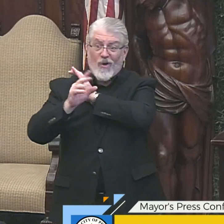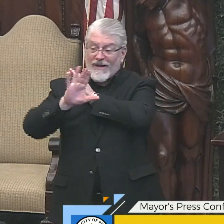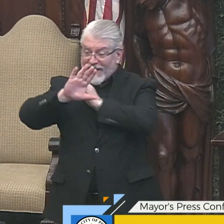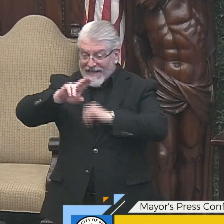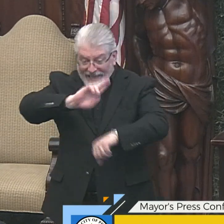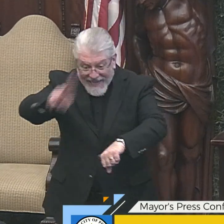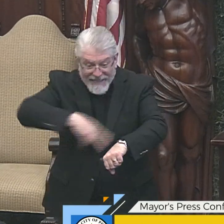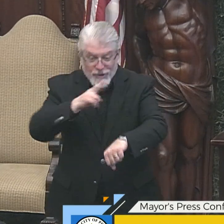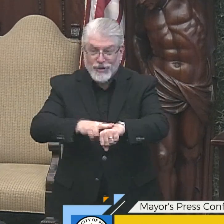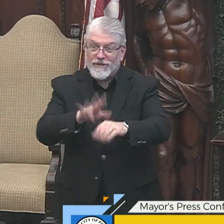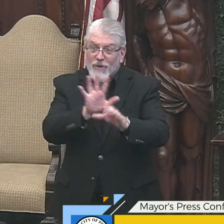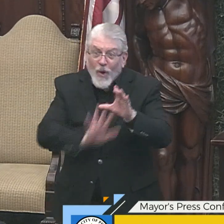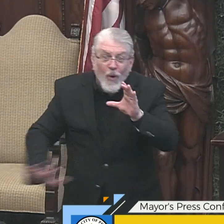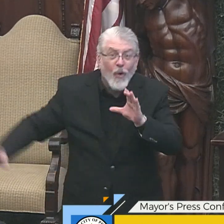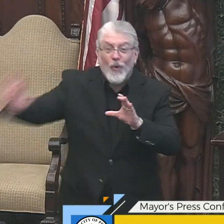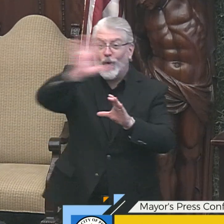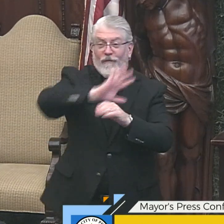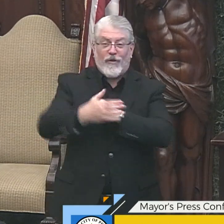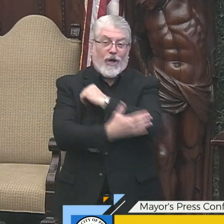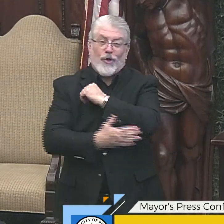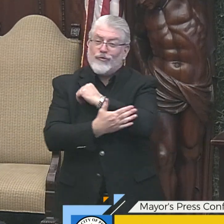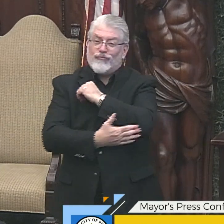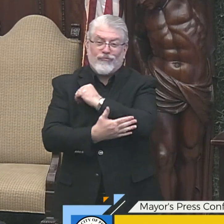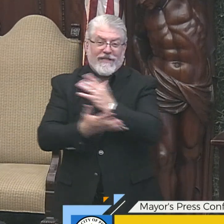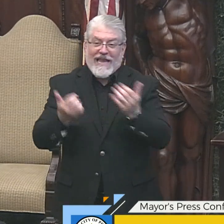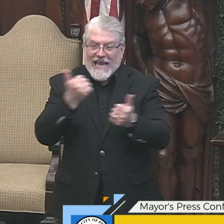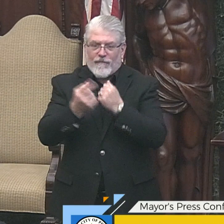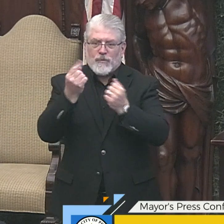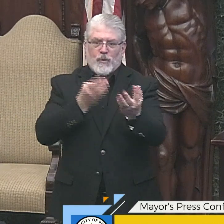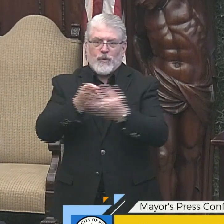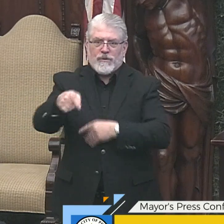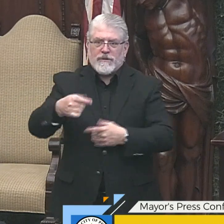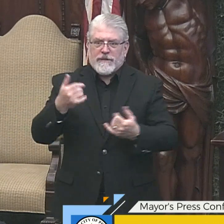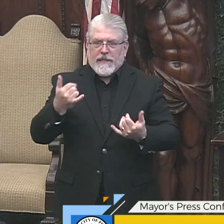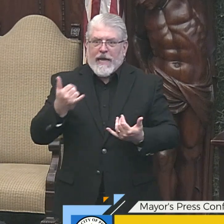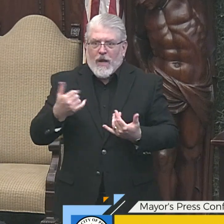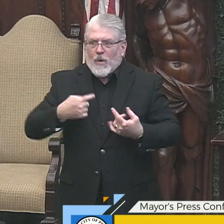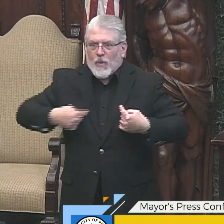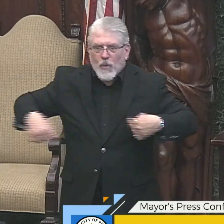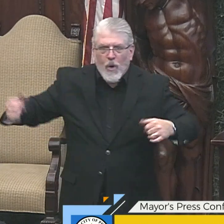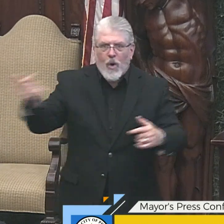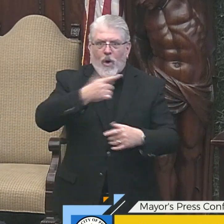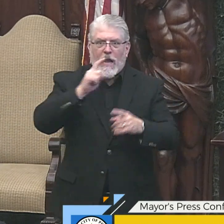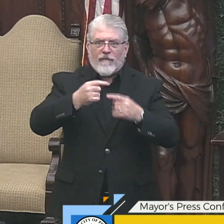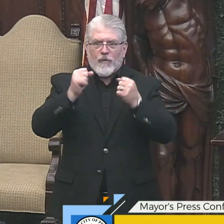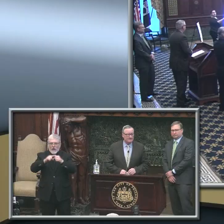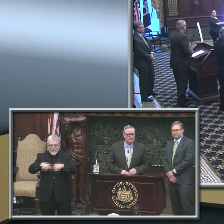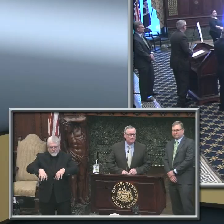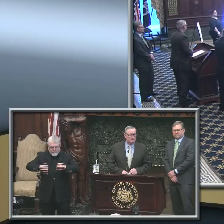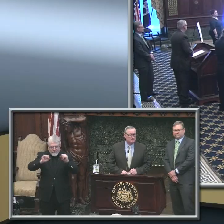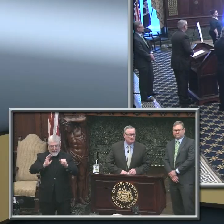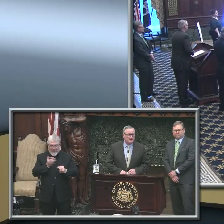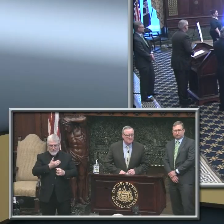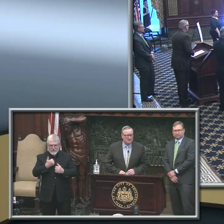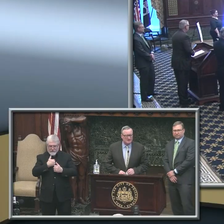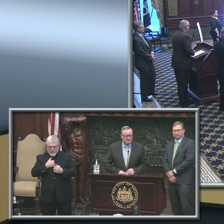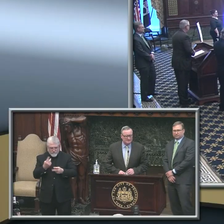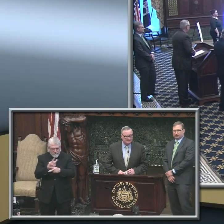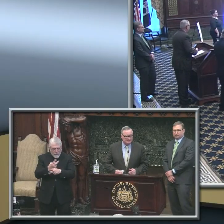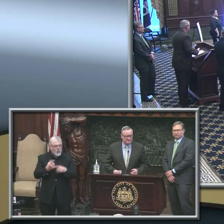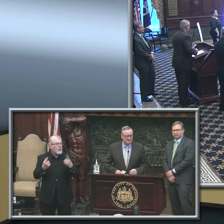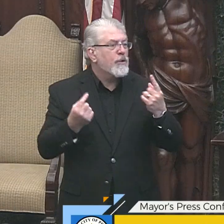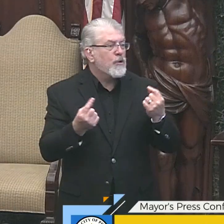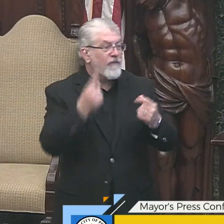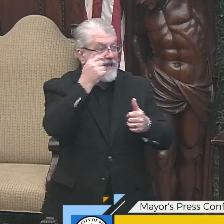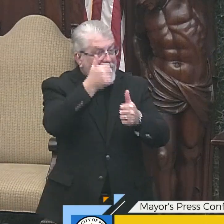national government to do what they're supposed to do and make sure that we're whole. What conversations are you having, or is it still too